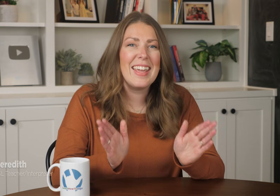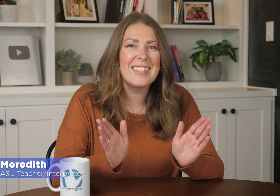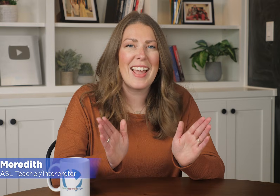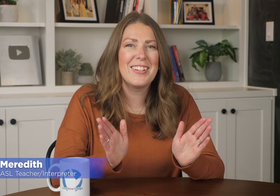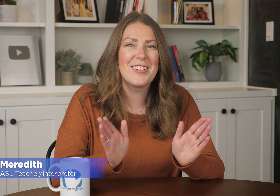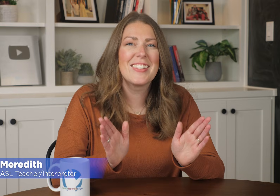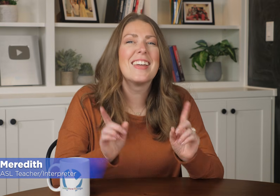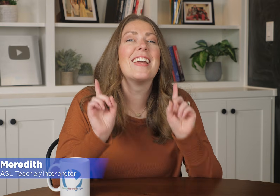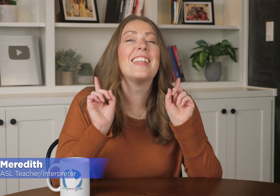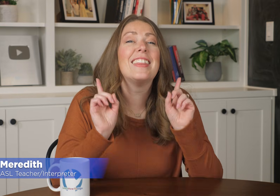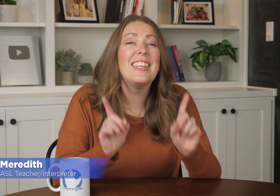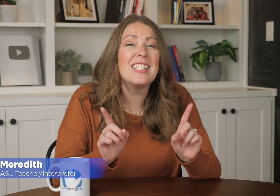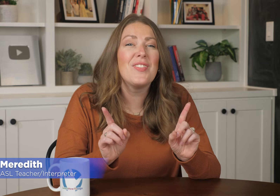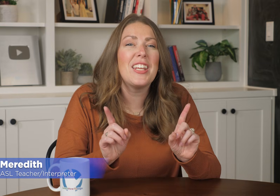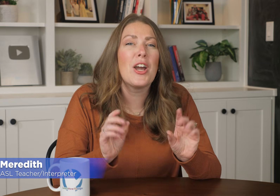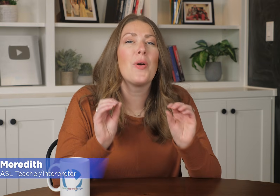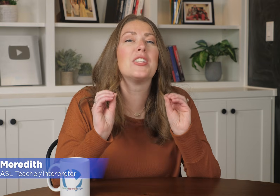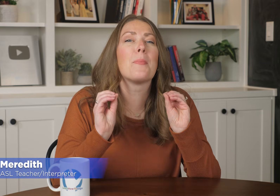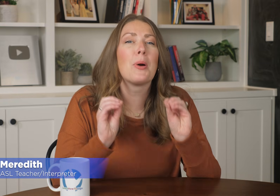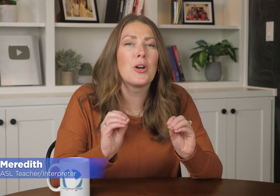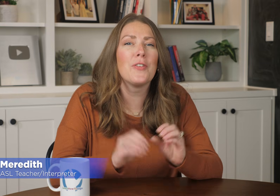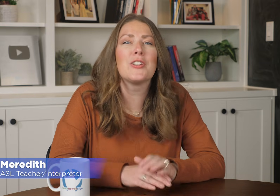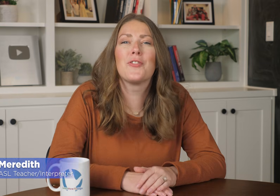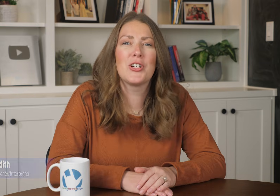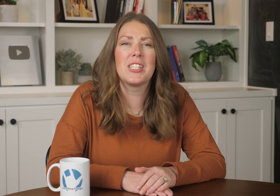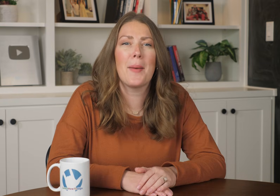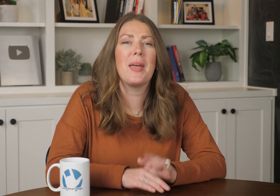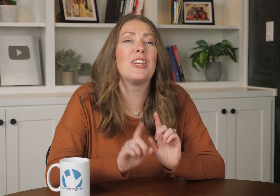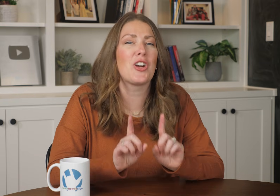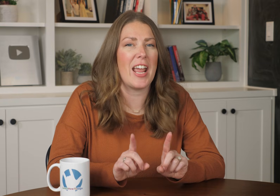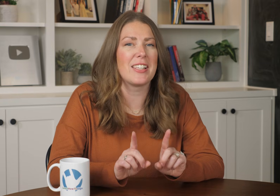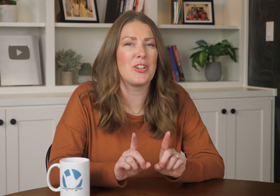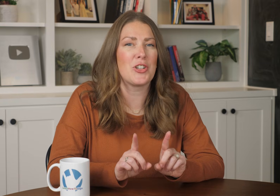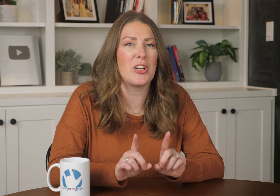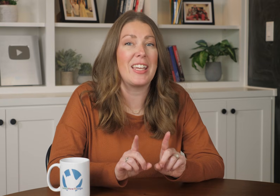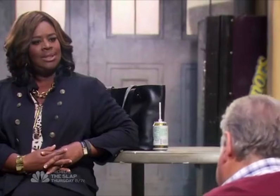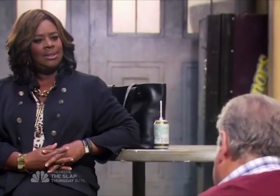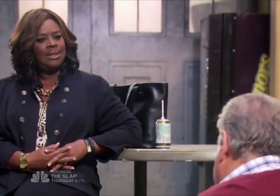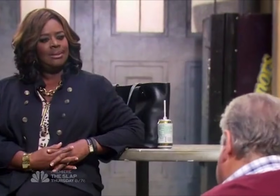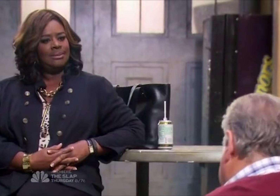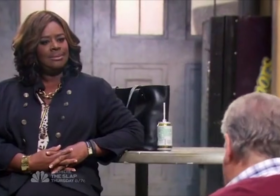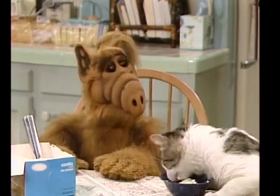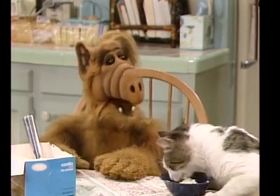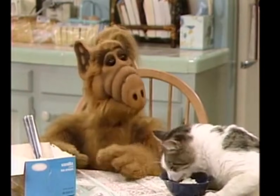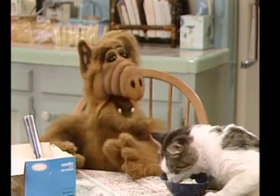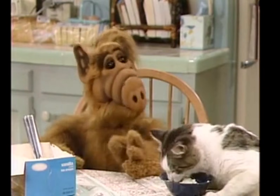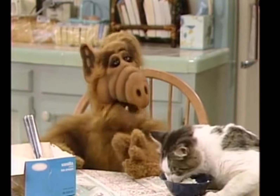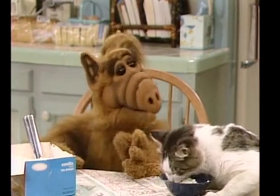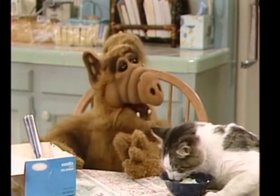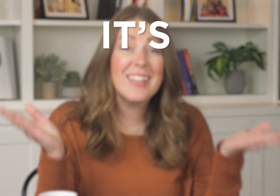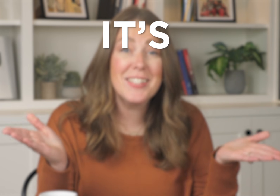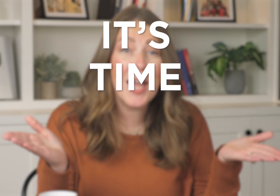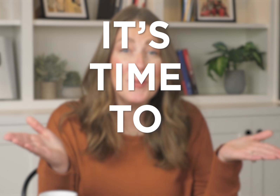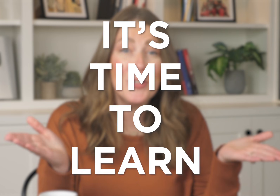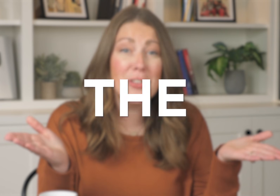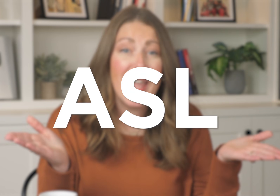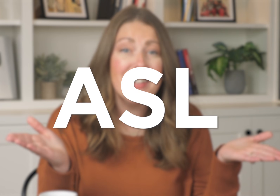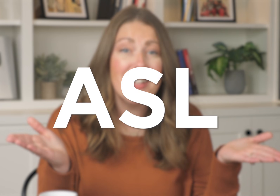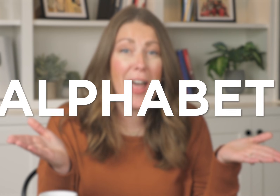Hey signers! This video is a perfect first step in your ASL journey. Is that so? And why is that? It's time to learn the ASL